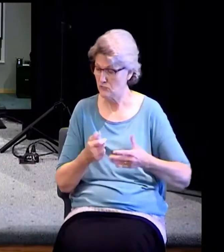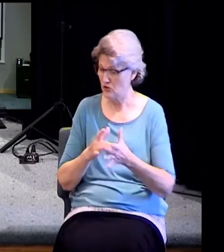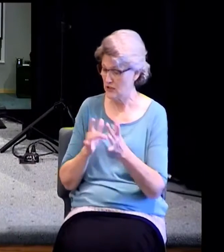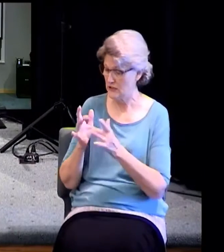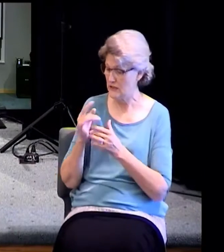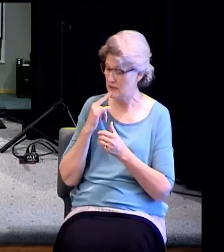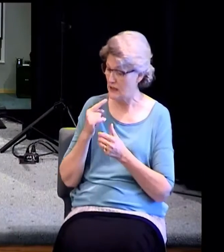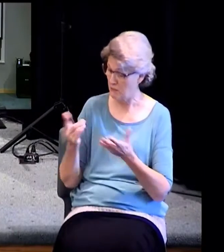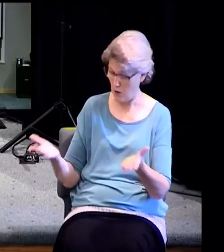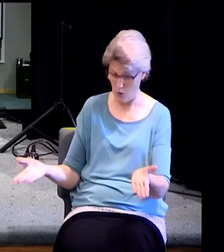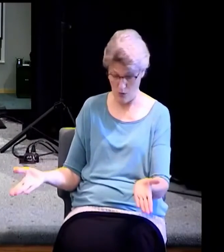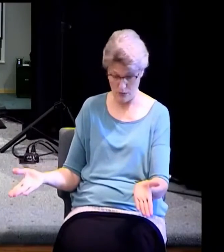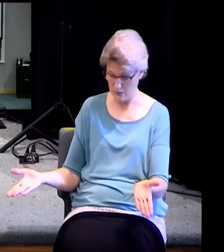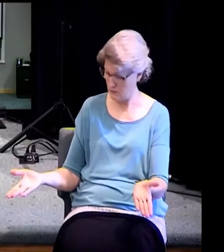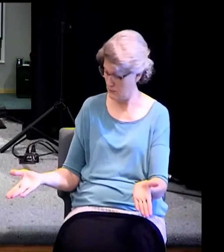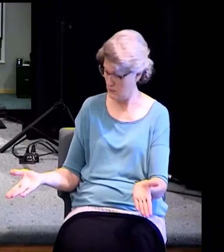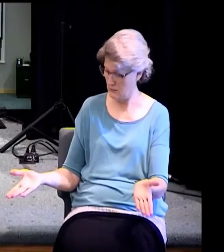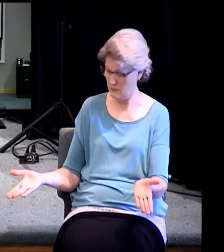"Behold hand,"